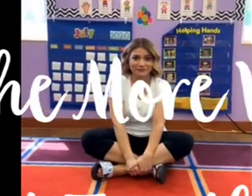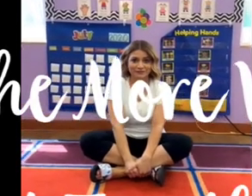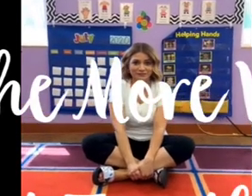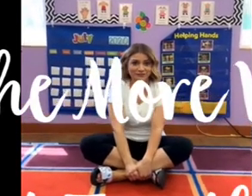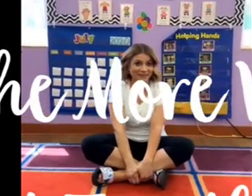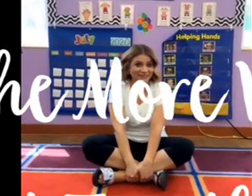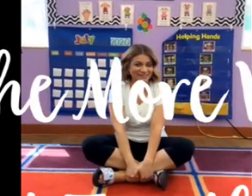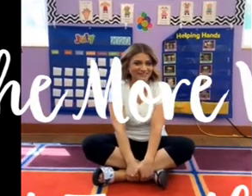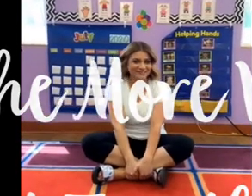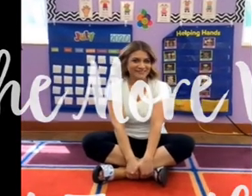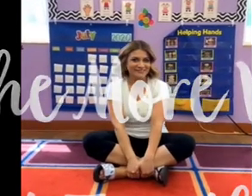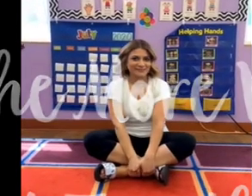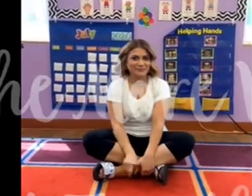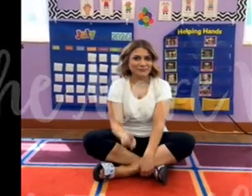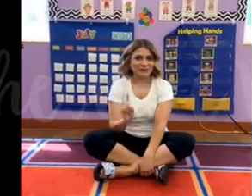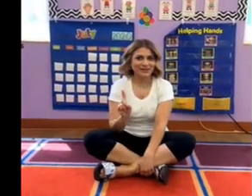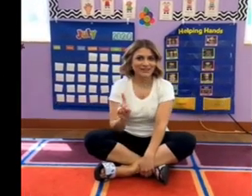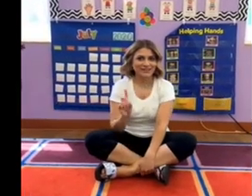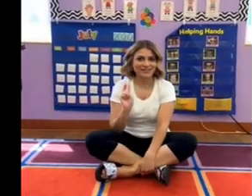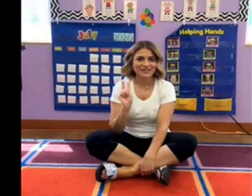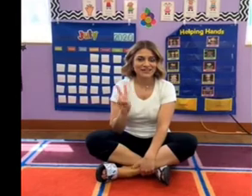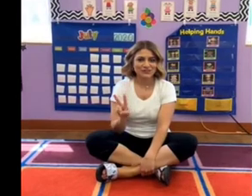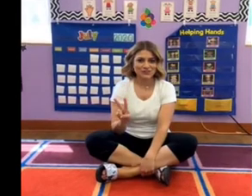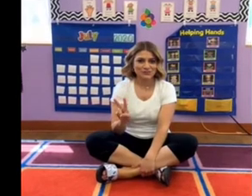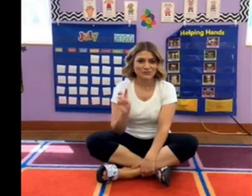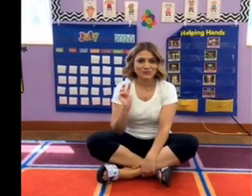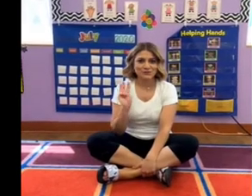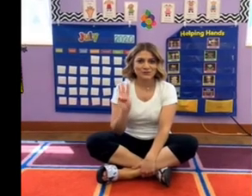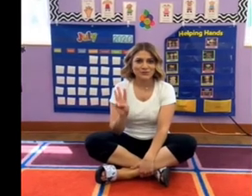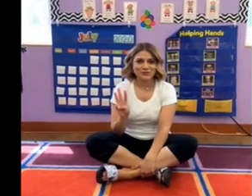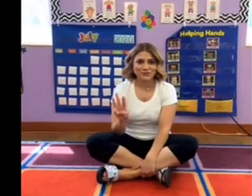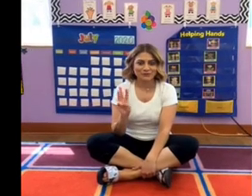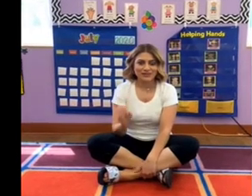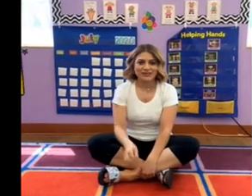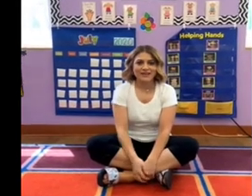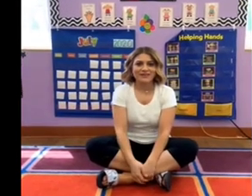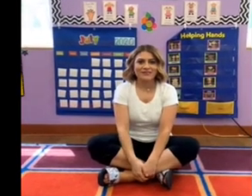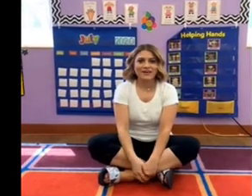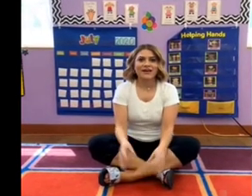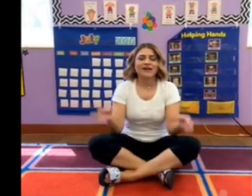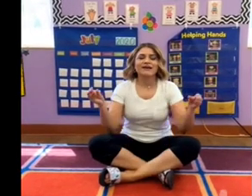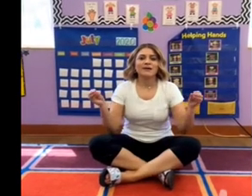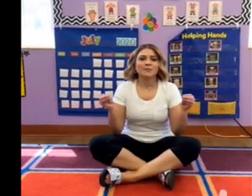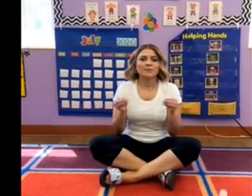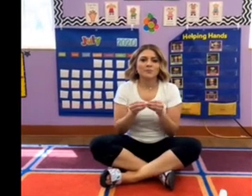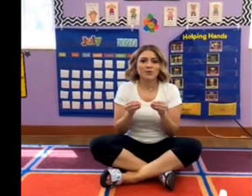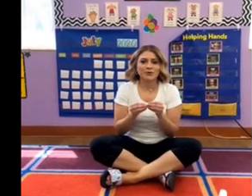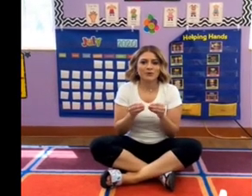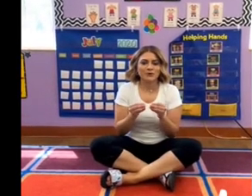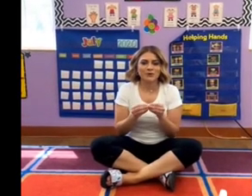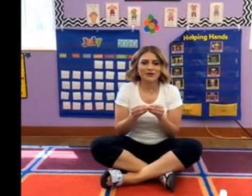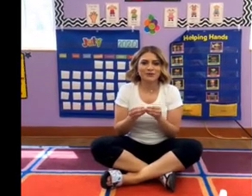You ready? One, two, three. The more we